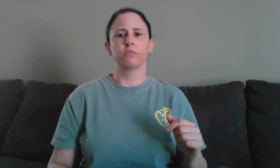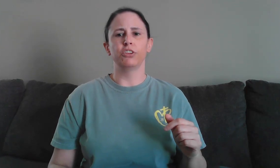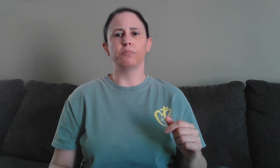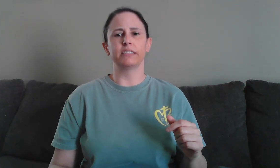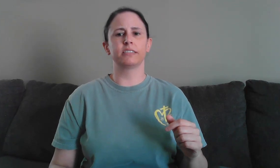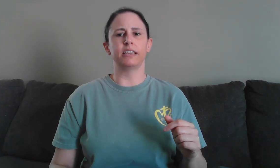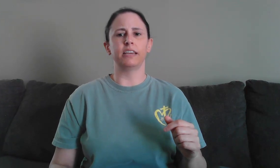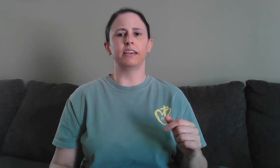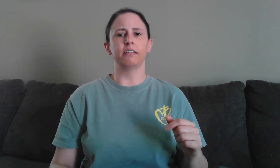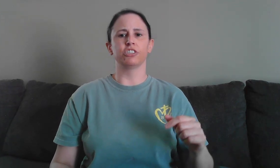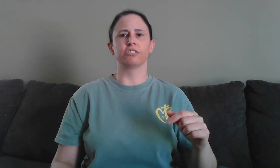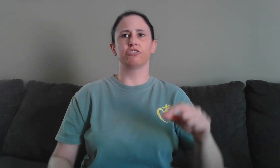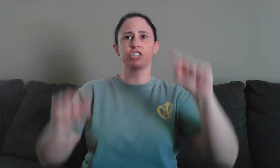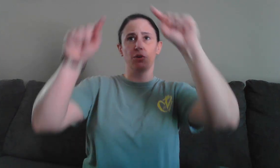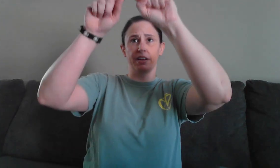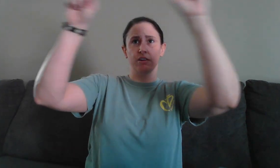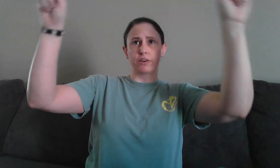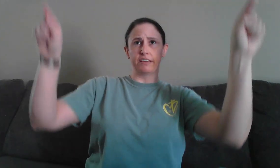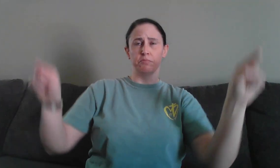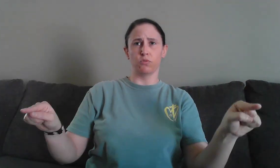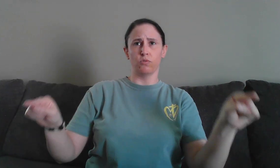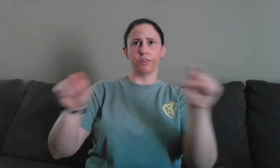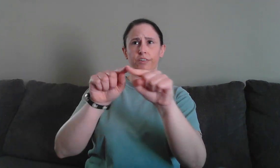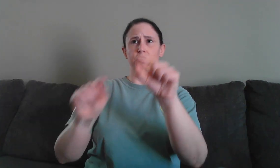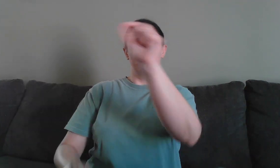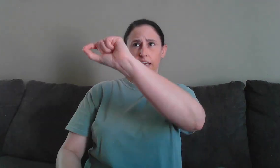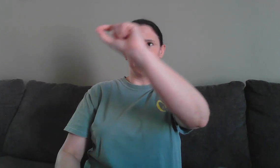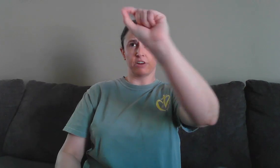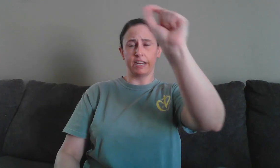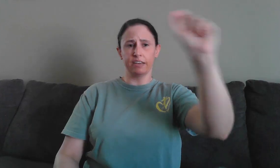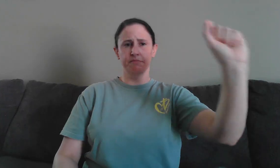You might see just showing, okay, the board and writing.